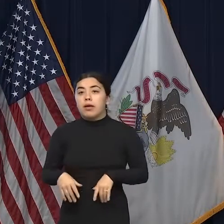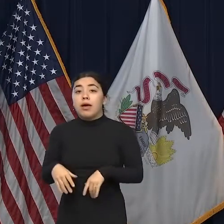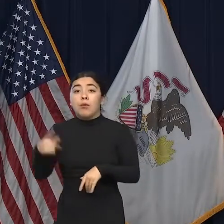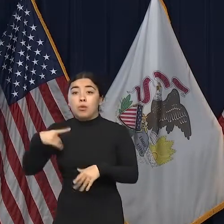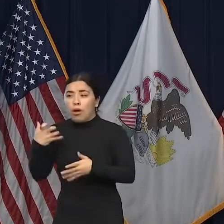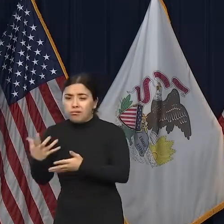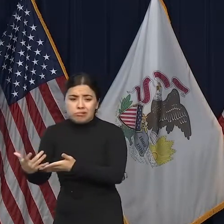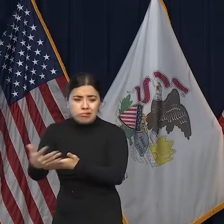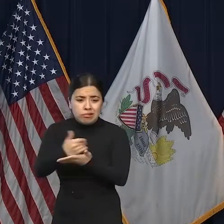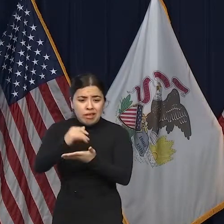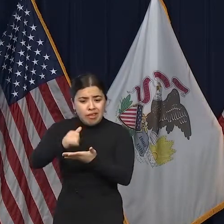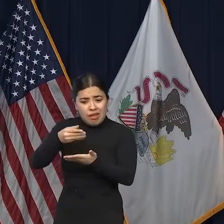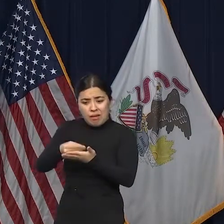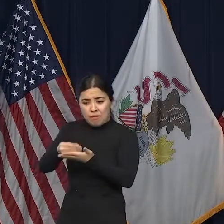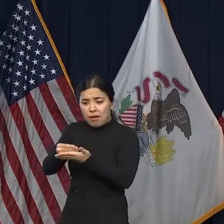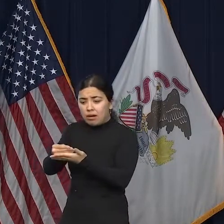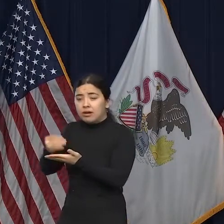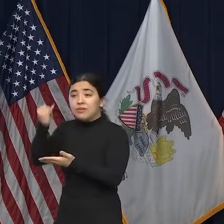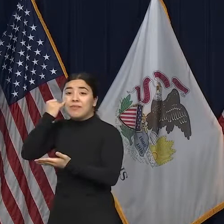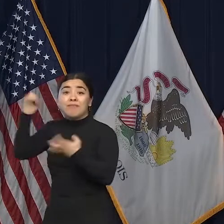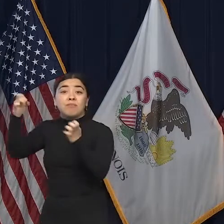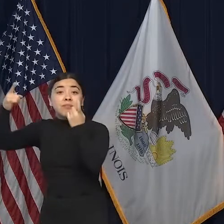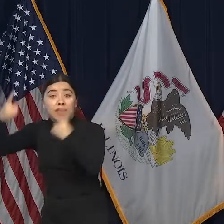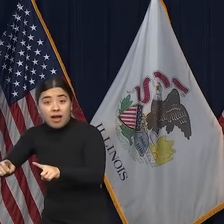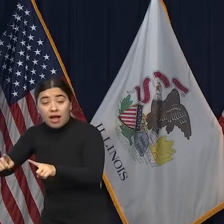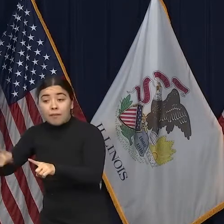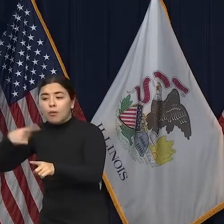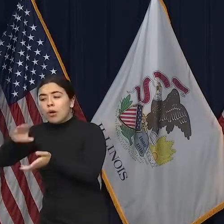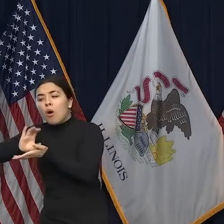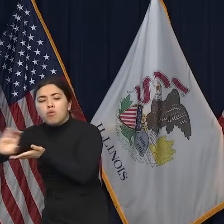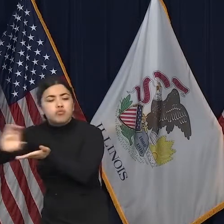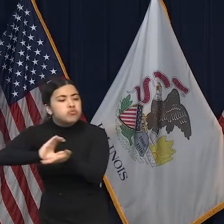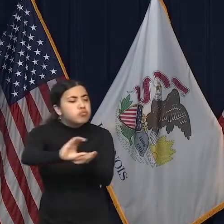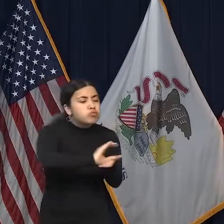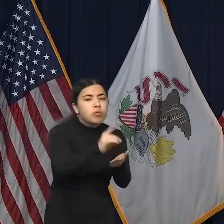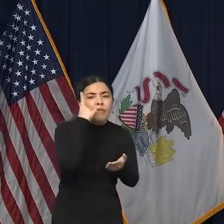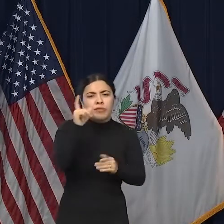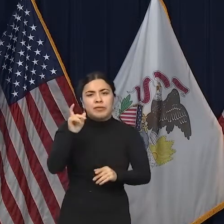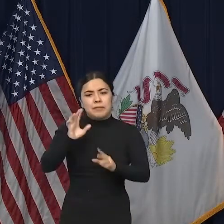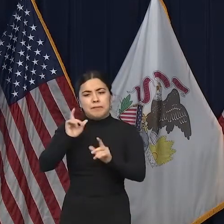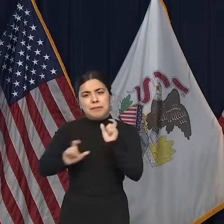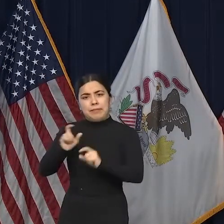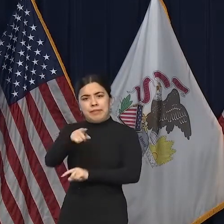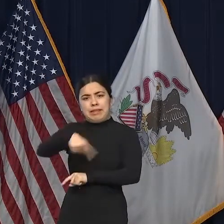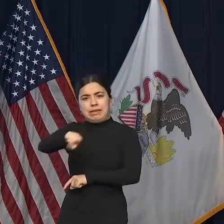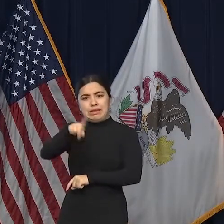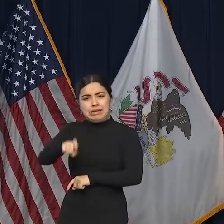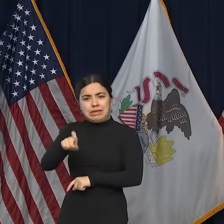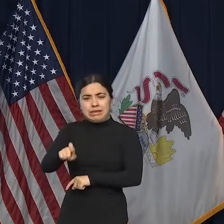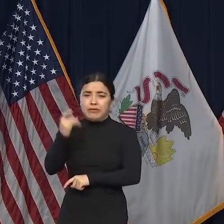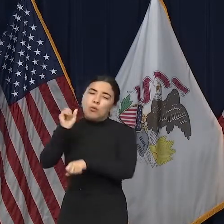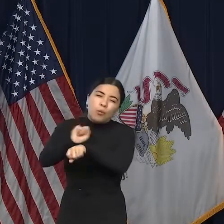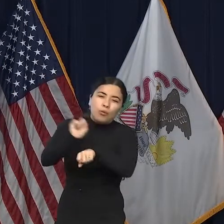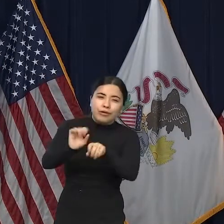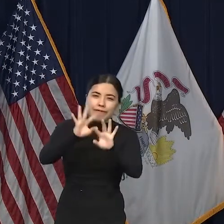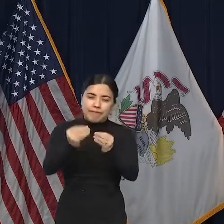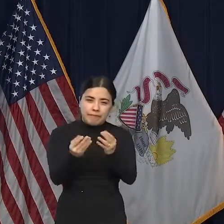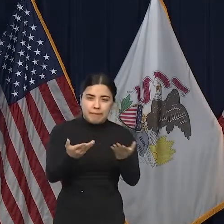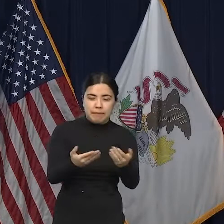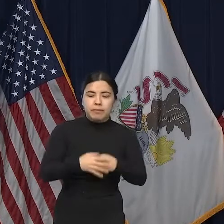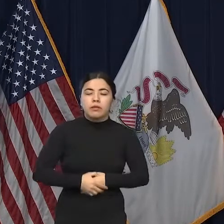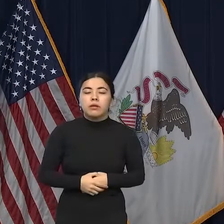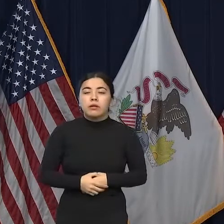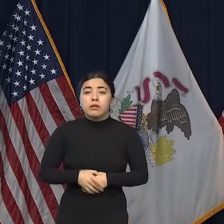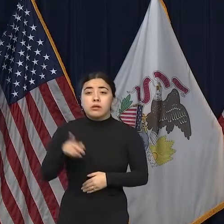start to unburden the working families of our state. But the opponents of the fair tax lied about what would happen if it